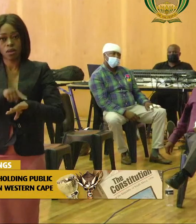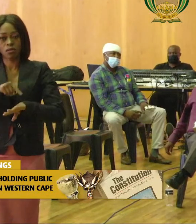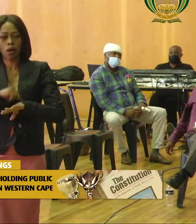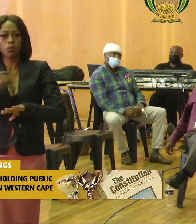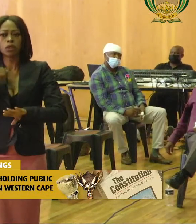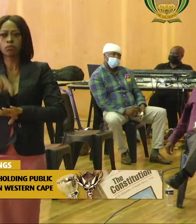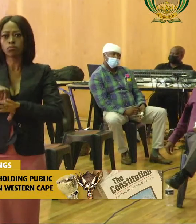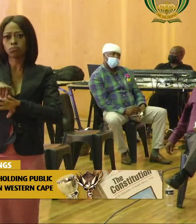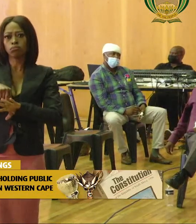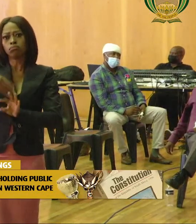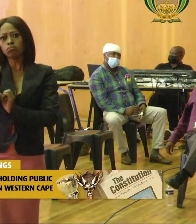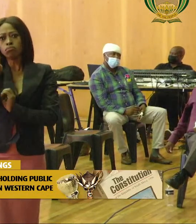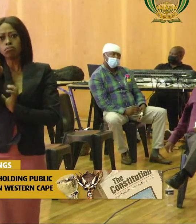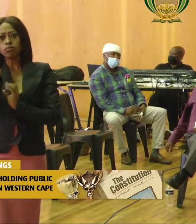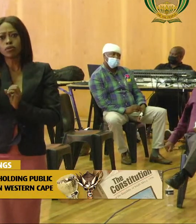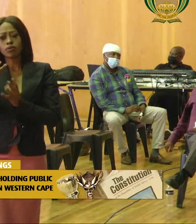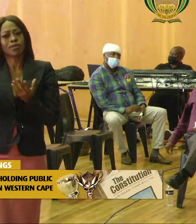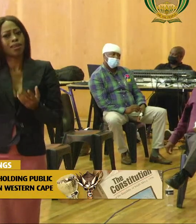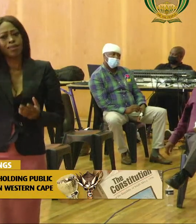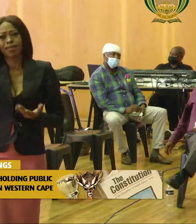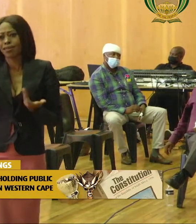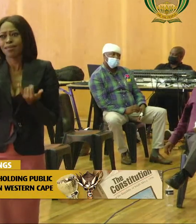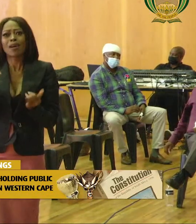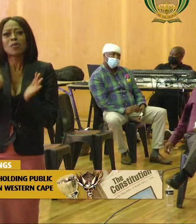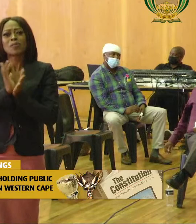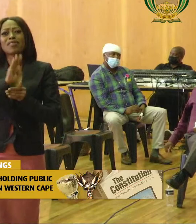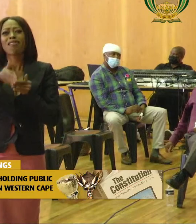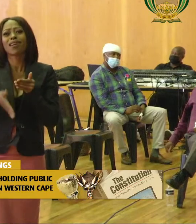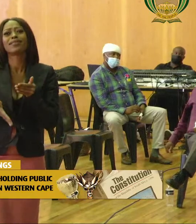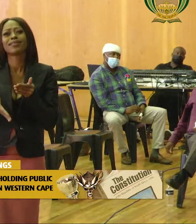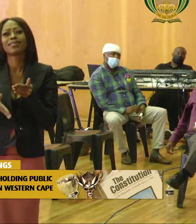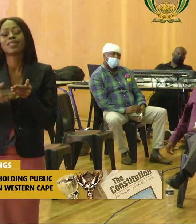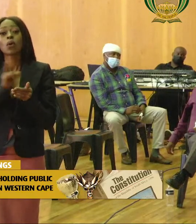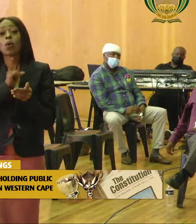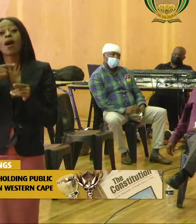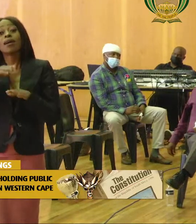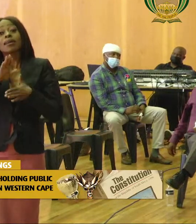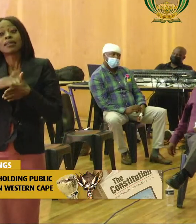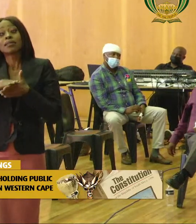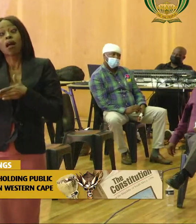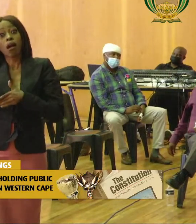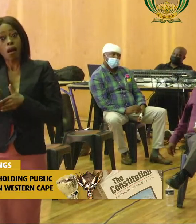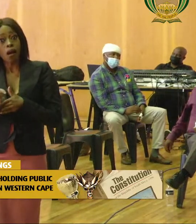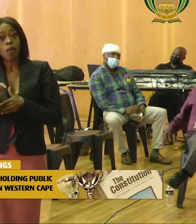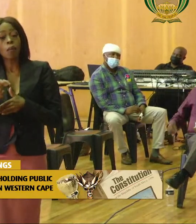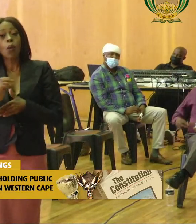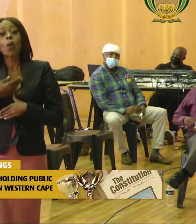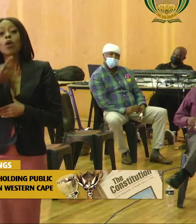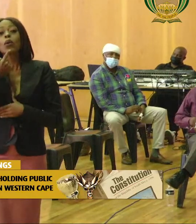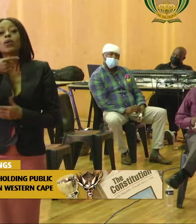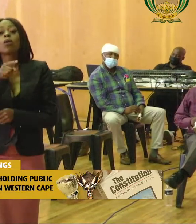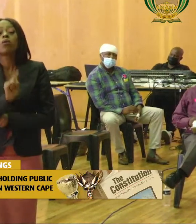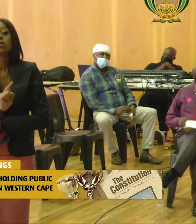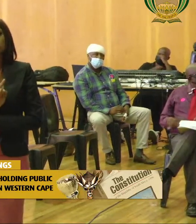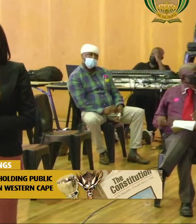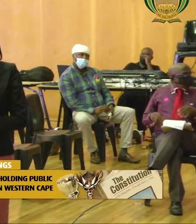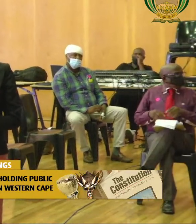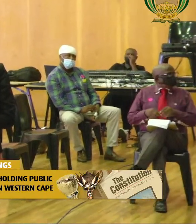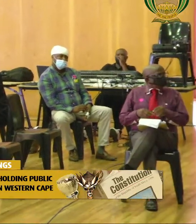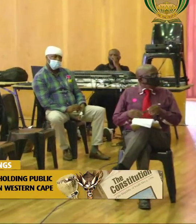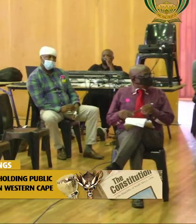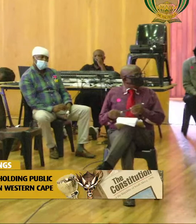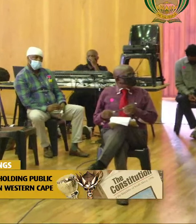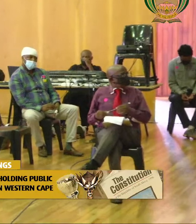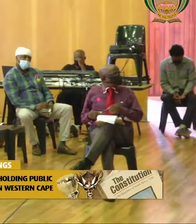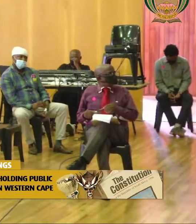wanting to speak, we would have been all out by now. Because what he wanted to say was that the people here